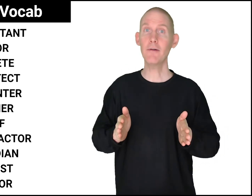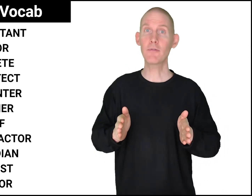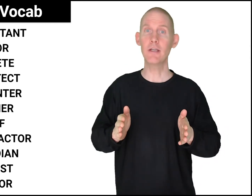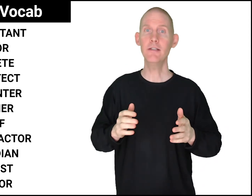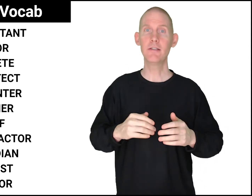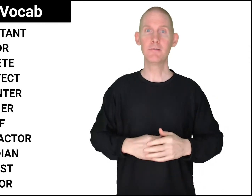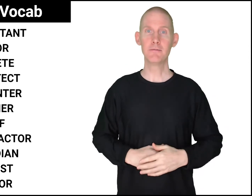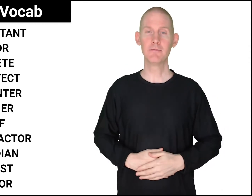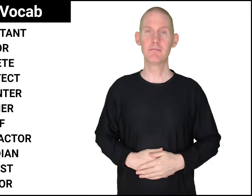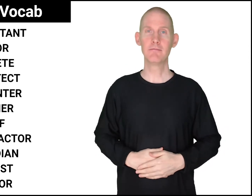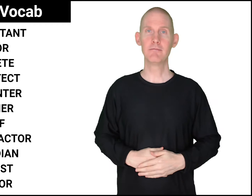athlete,